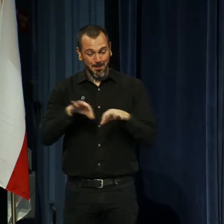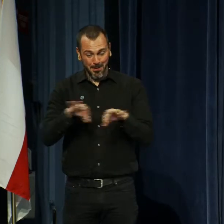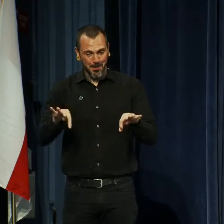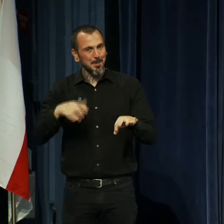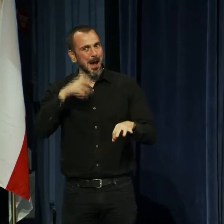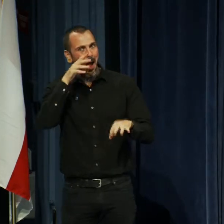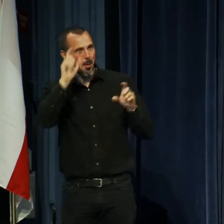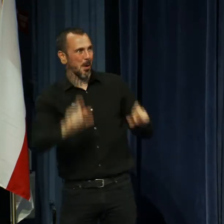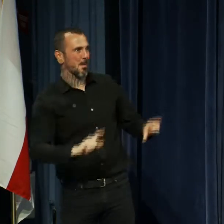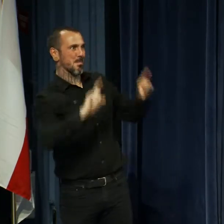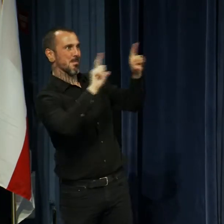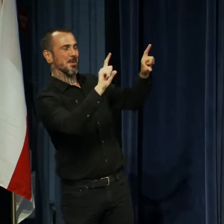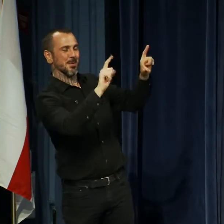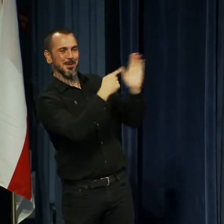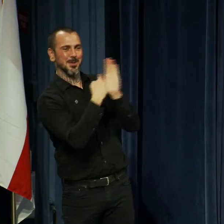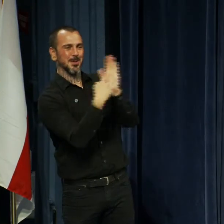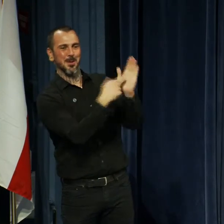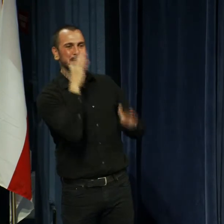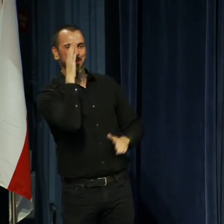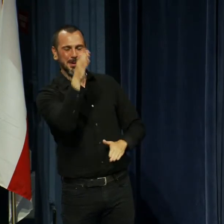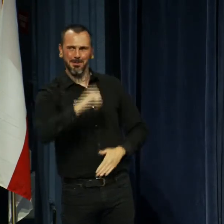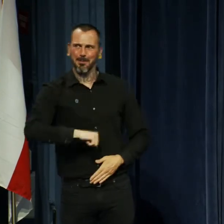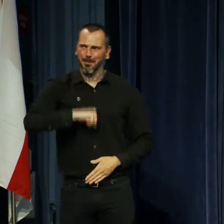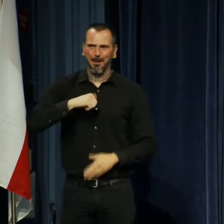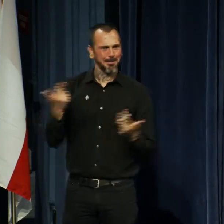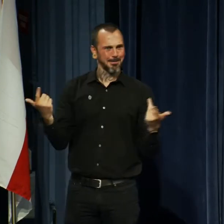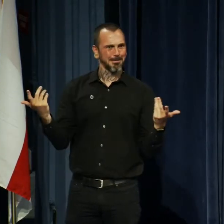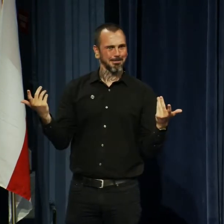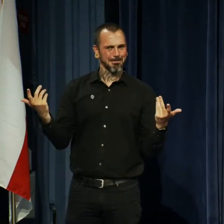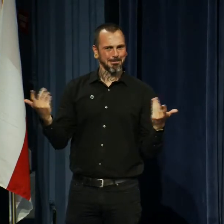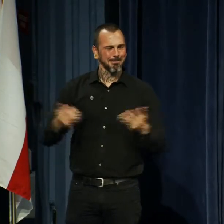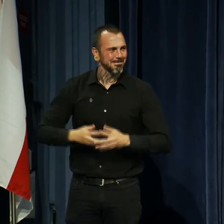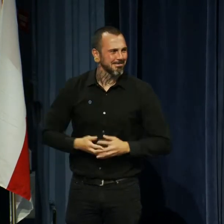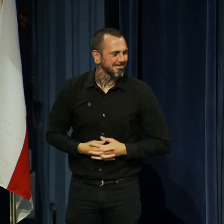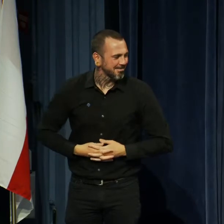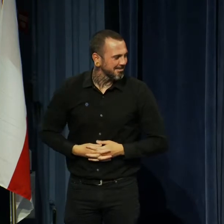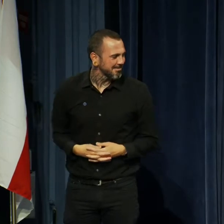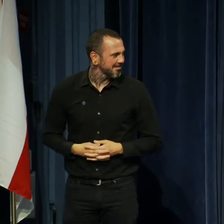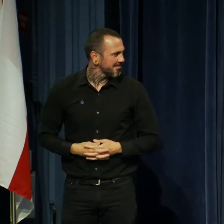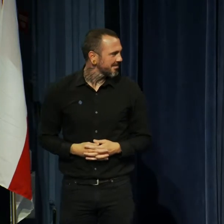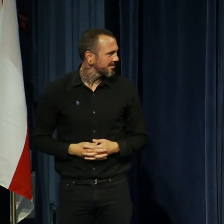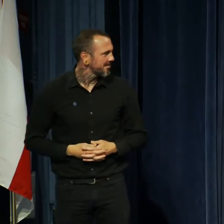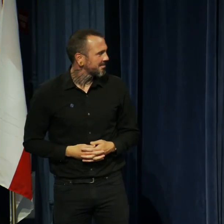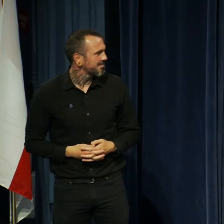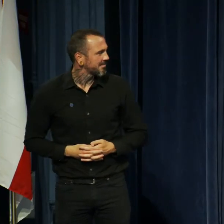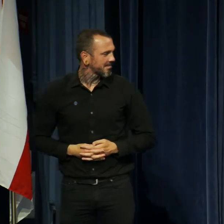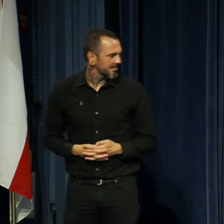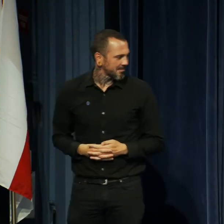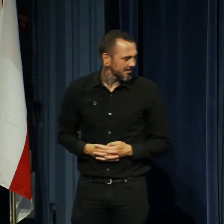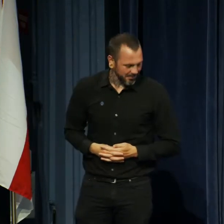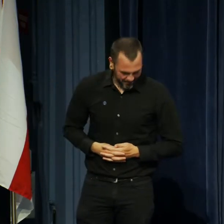Thadra, Gray, and Kaylee James, Ivany Campus students, for singing O Canada.